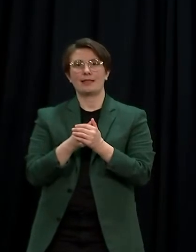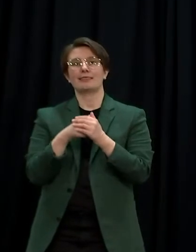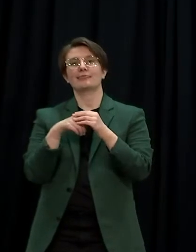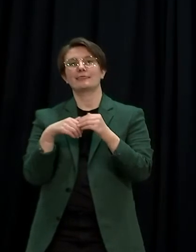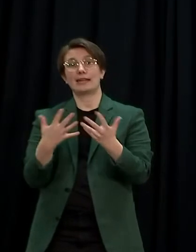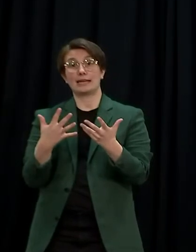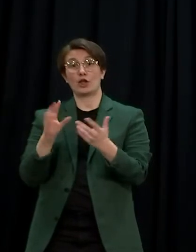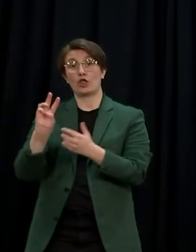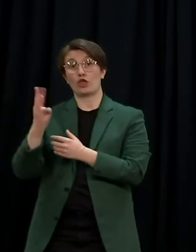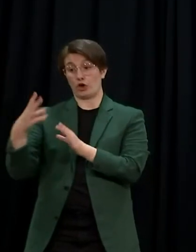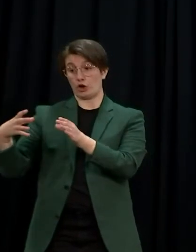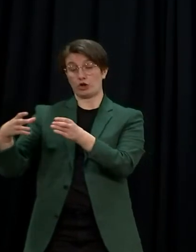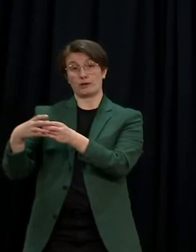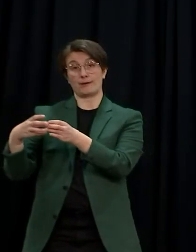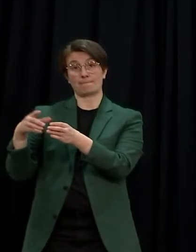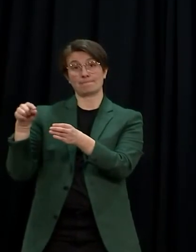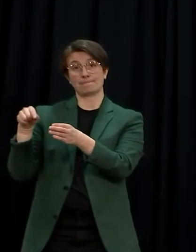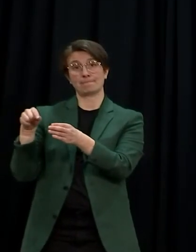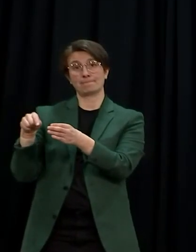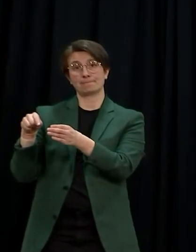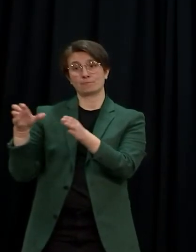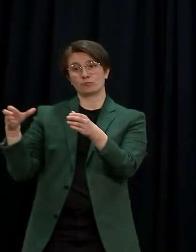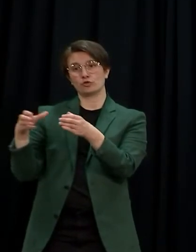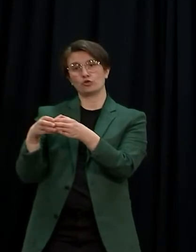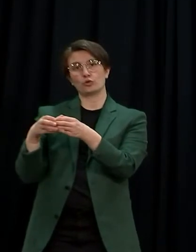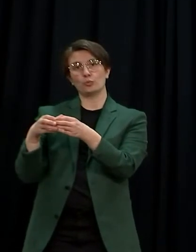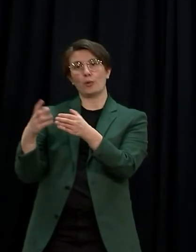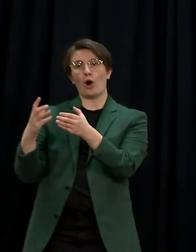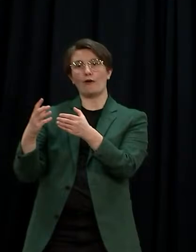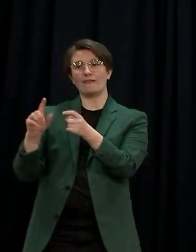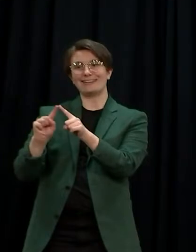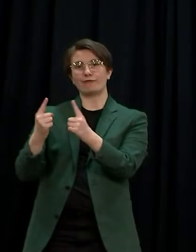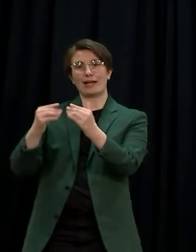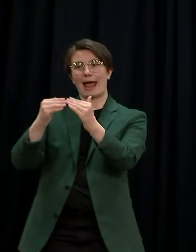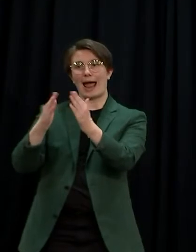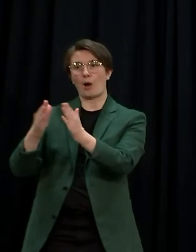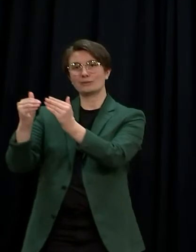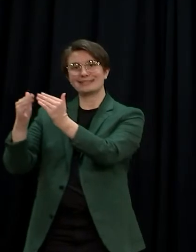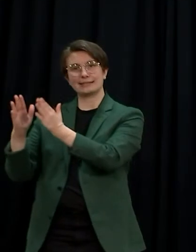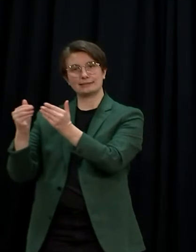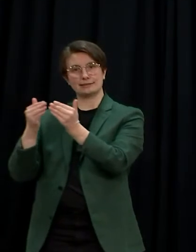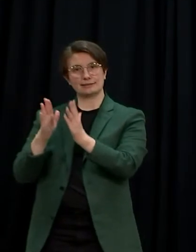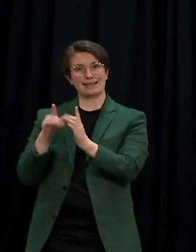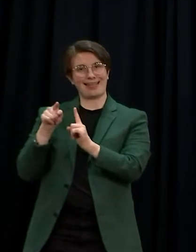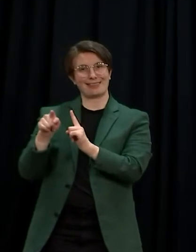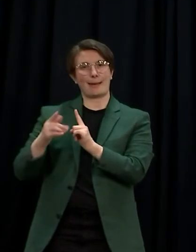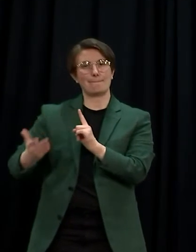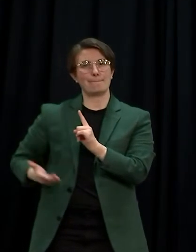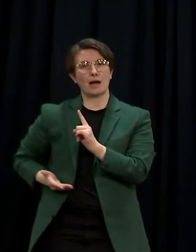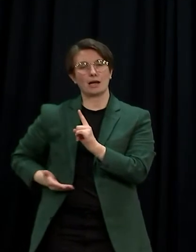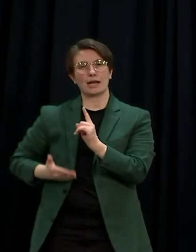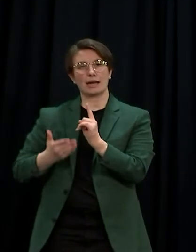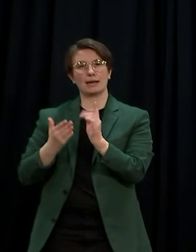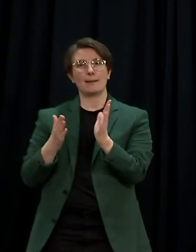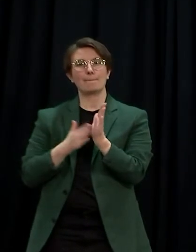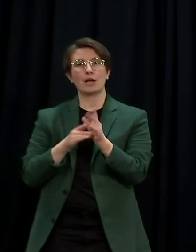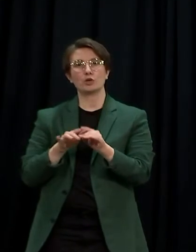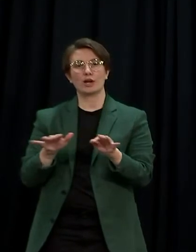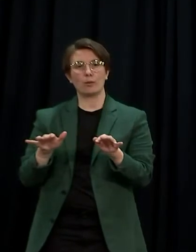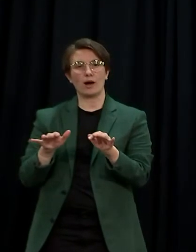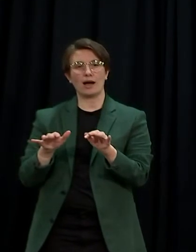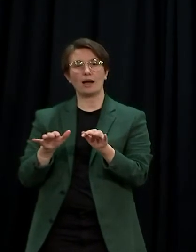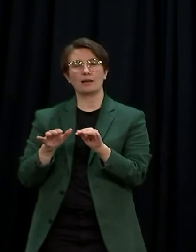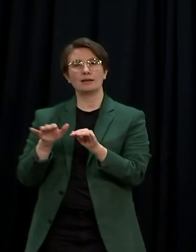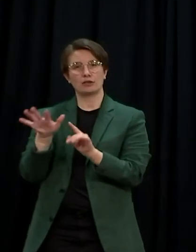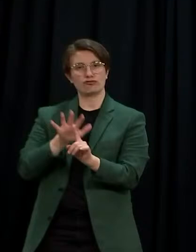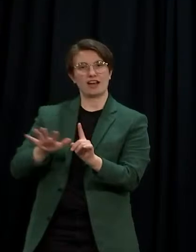that the third one is a group of households in the Mangere Manurewa area that has got 28 at the moment, but a really